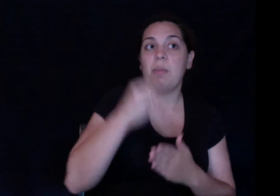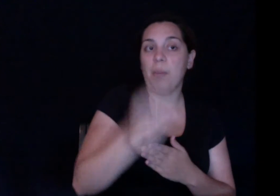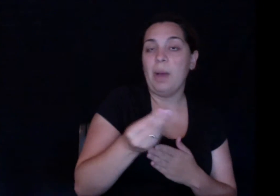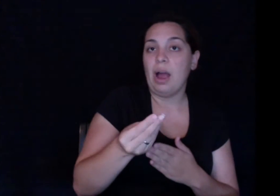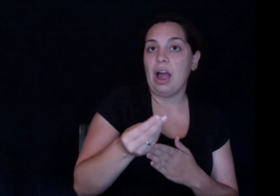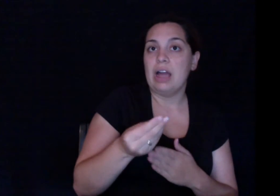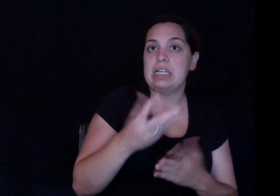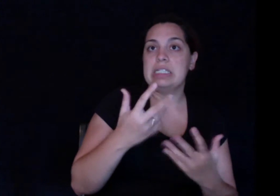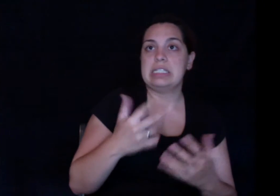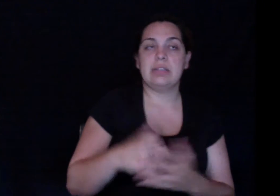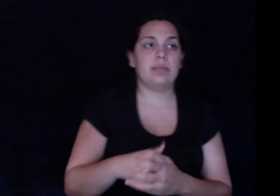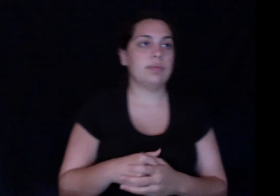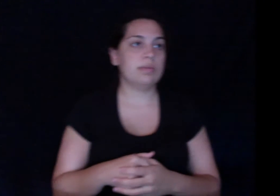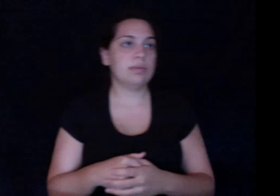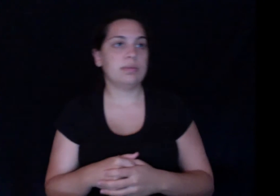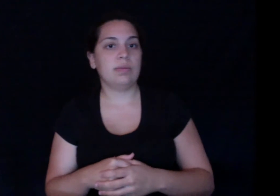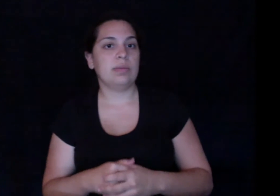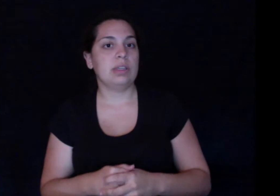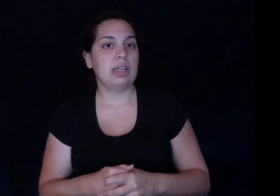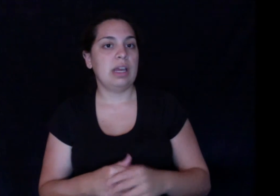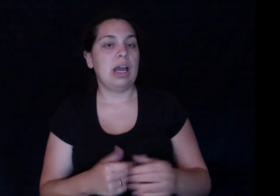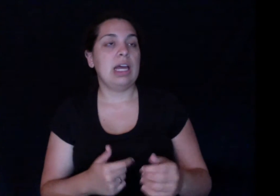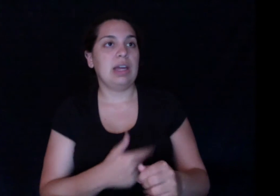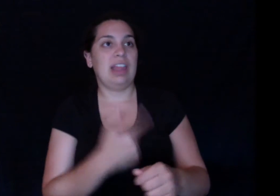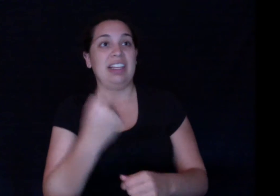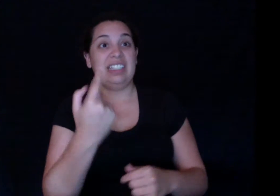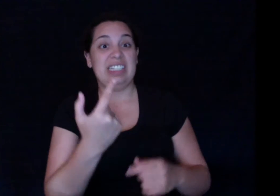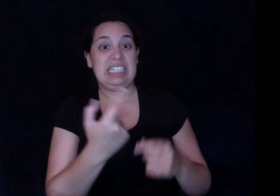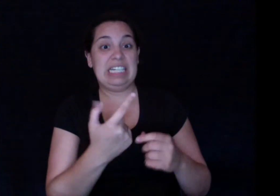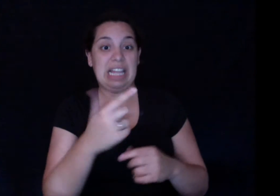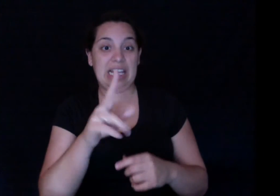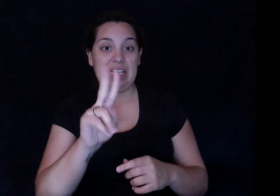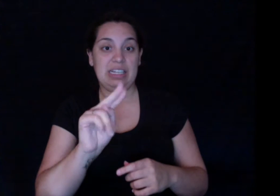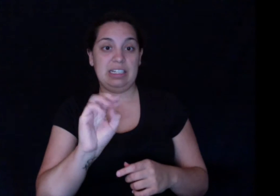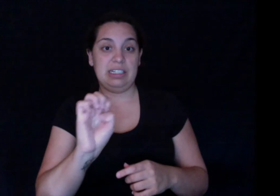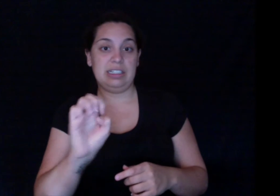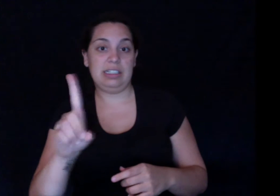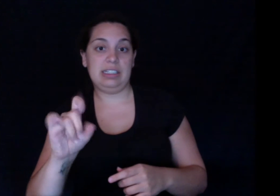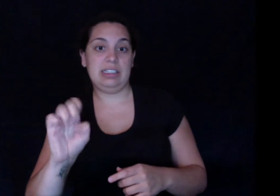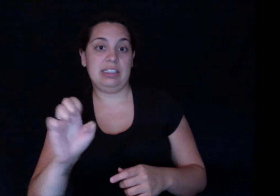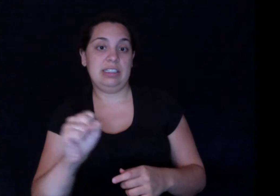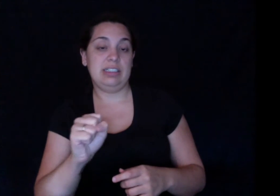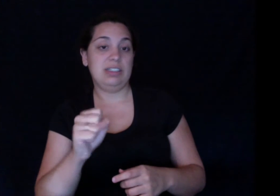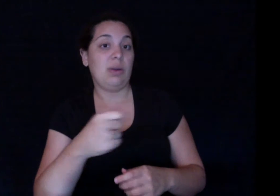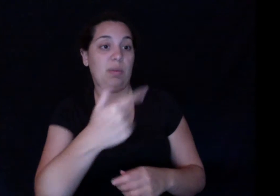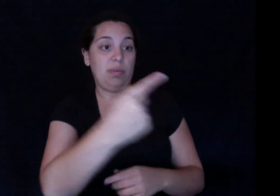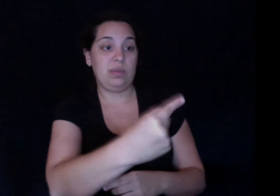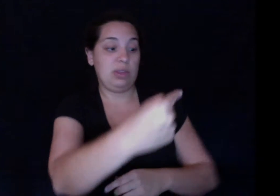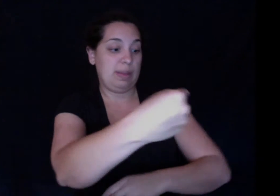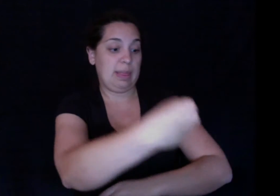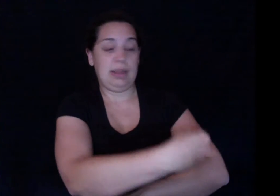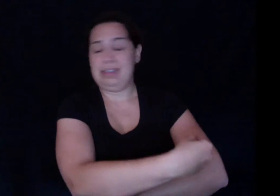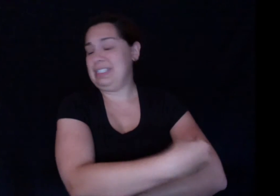for nothing else, do it for the cookies. And by the way, James Harrison, he doesn't like needles either. I have never watched the needle go into my